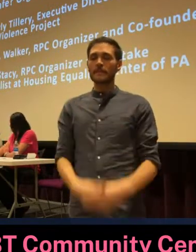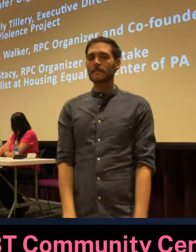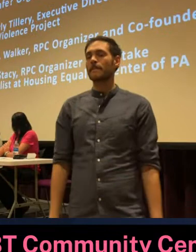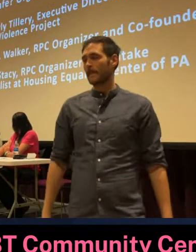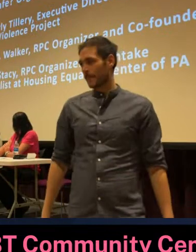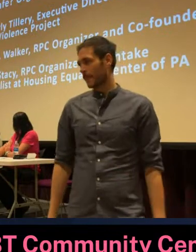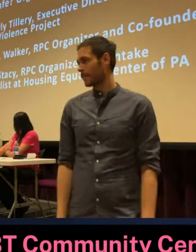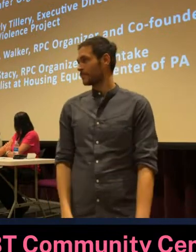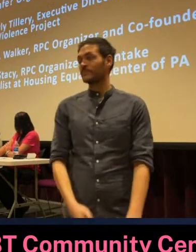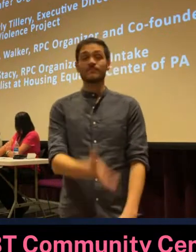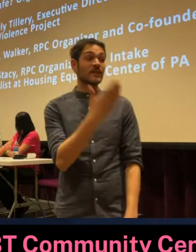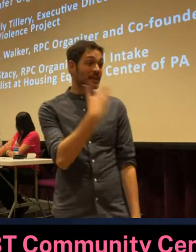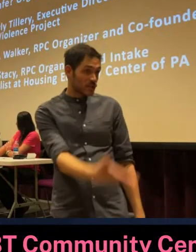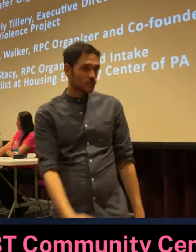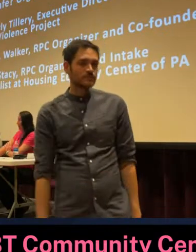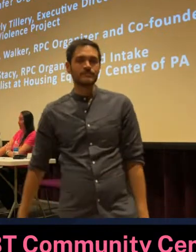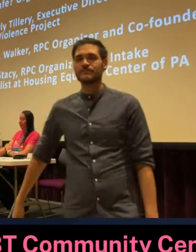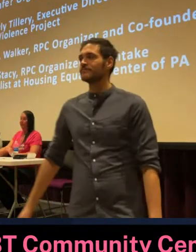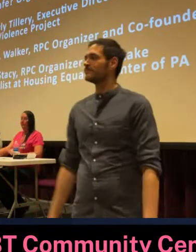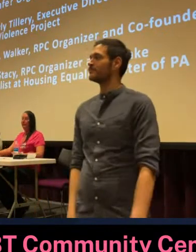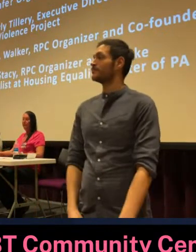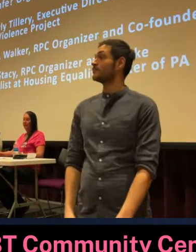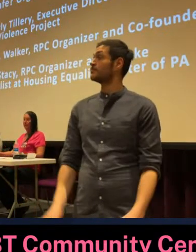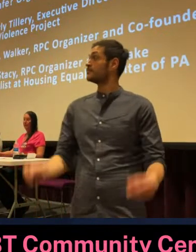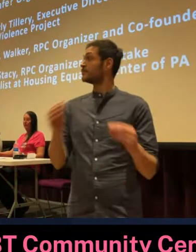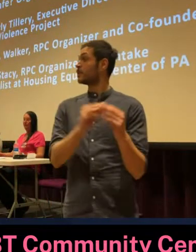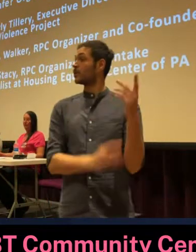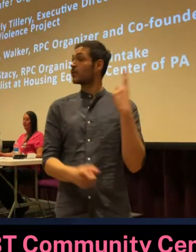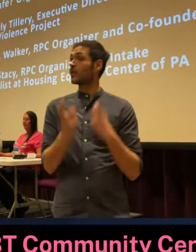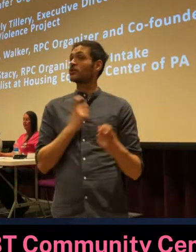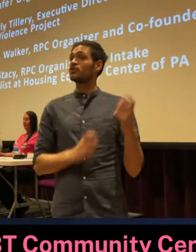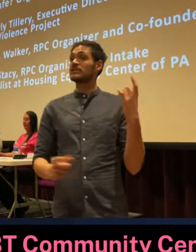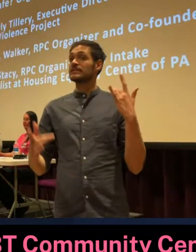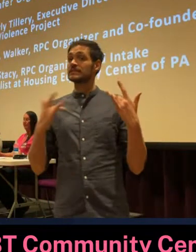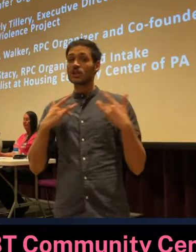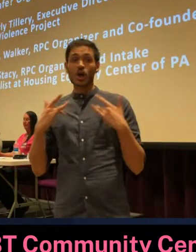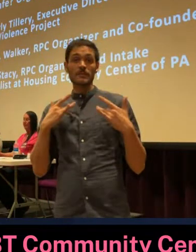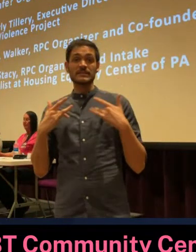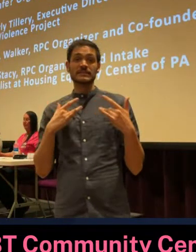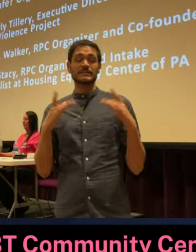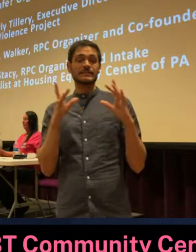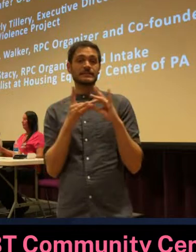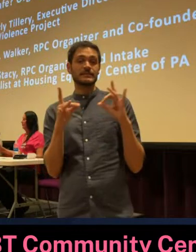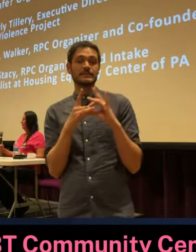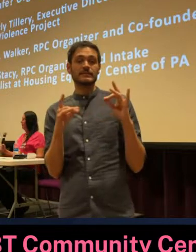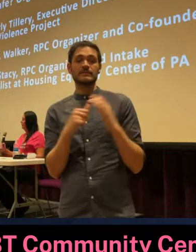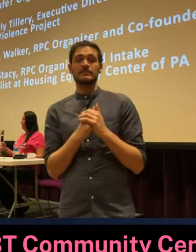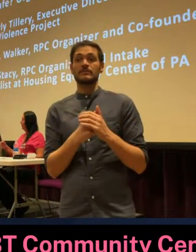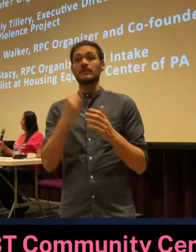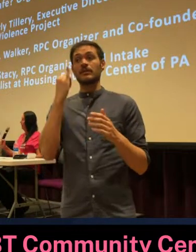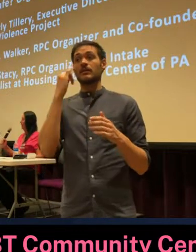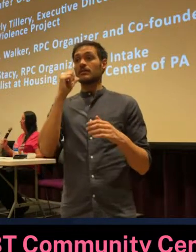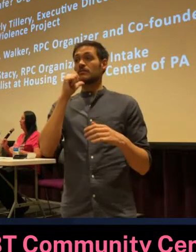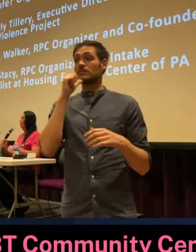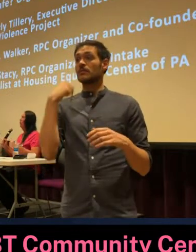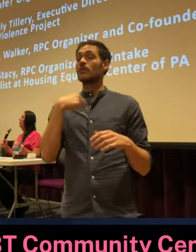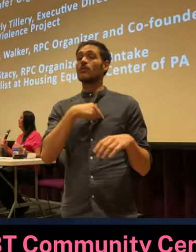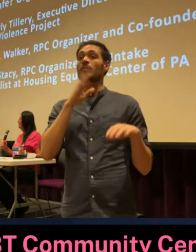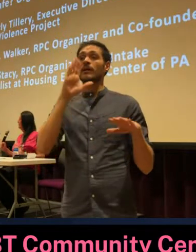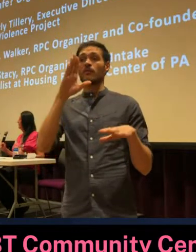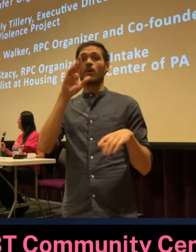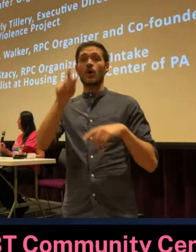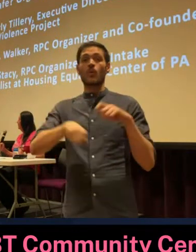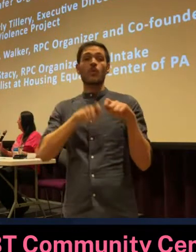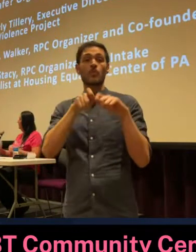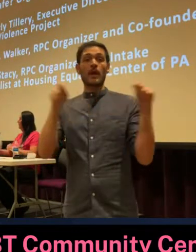accommodation. Any other questions or comments? Otherwise, we'll go ahead and close out the town hall. But